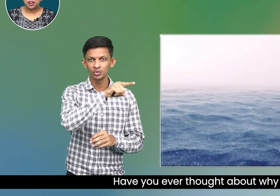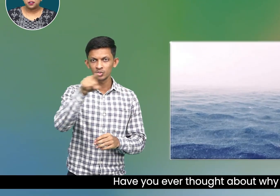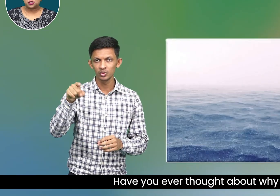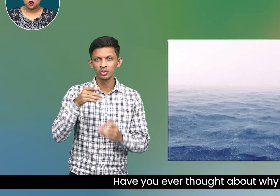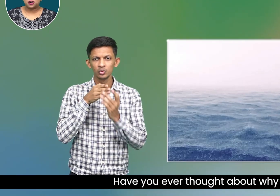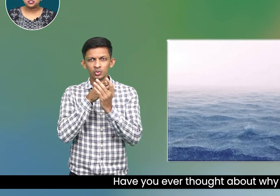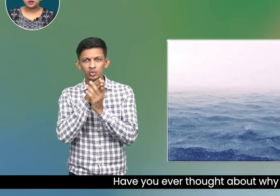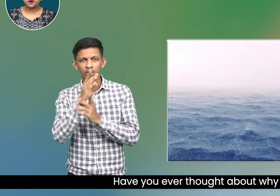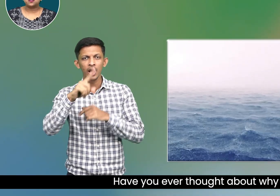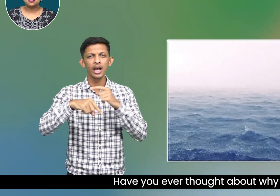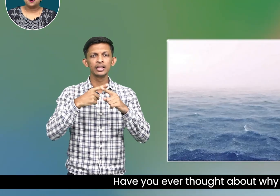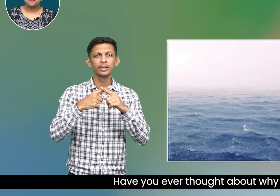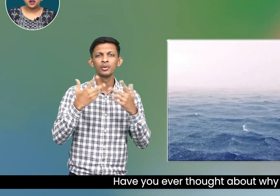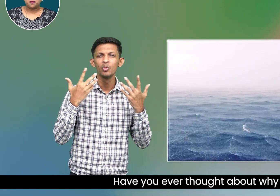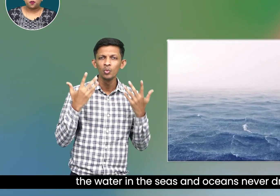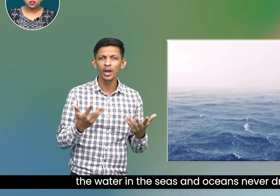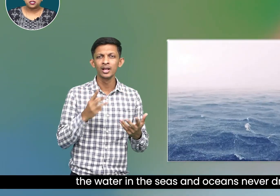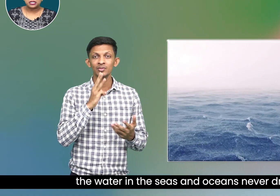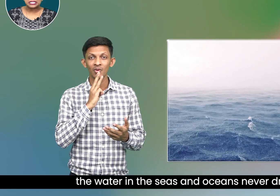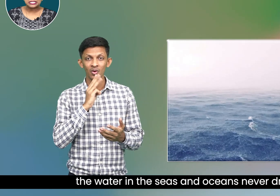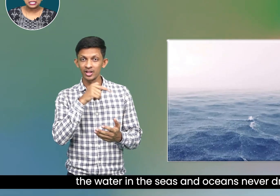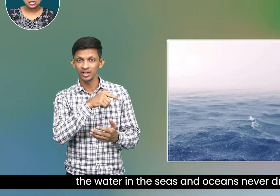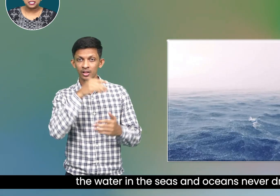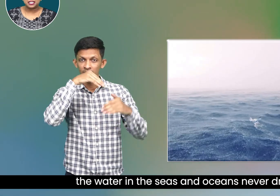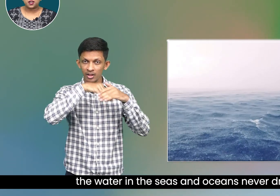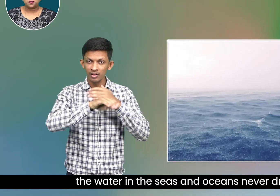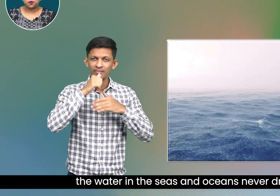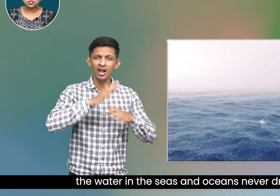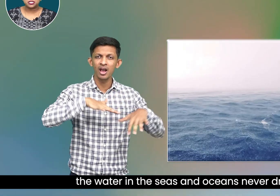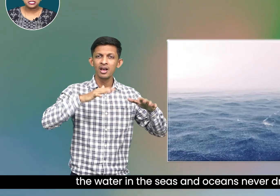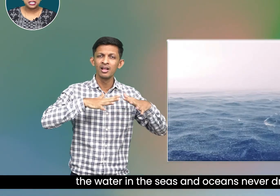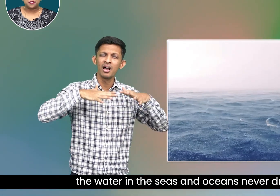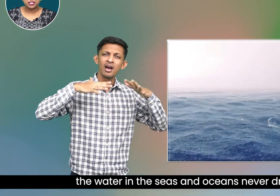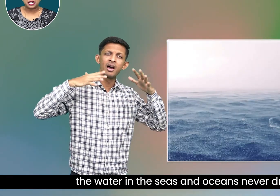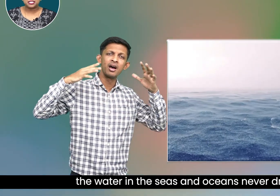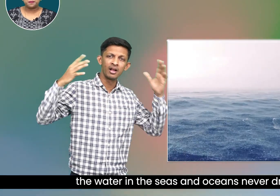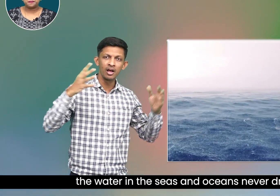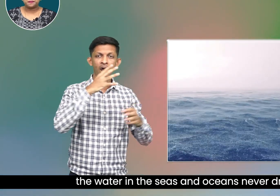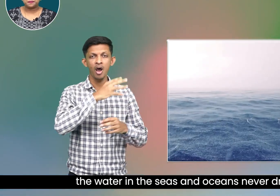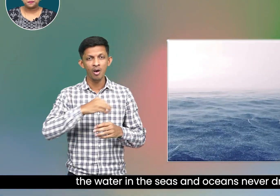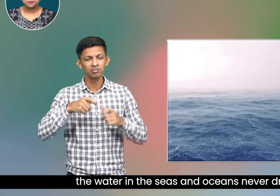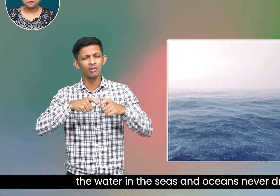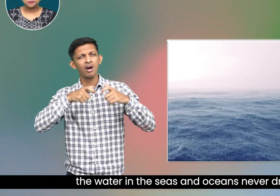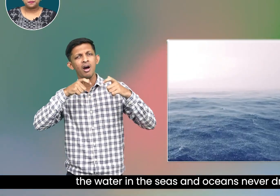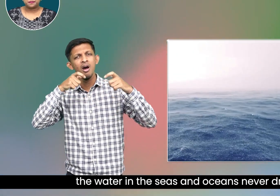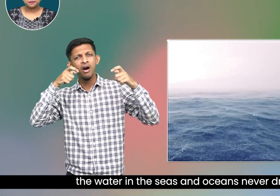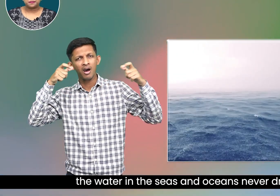Have you ever thought about why water in seas and oceans never dries up?